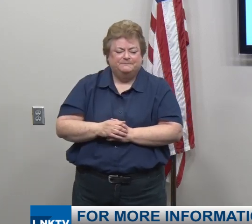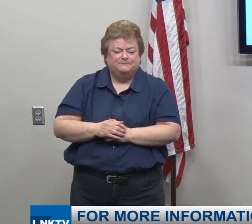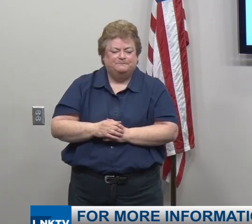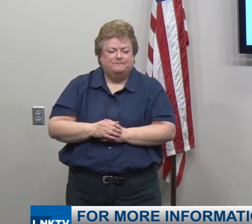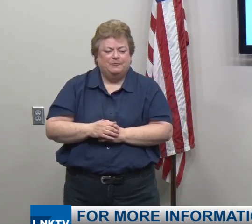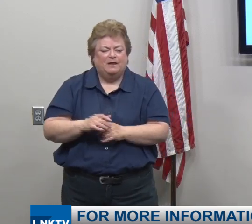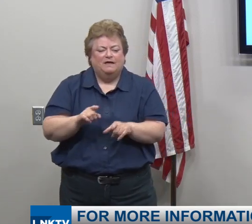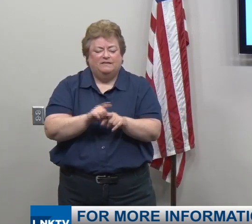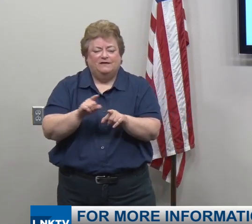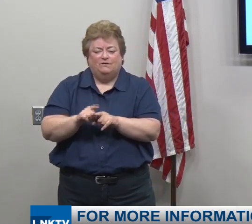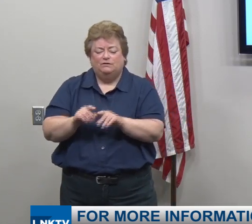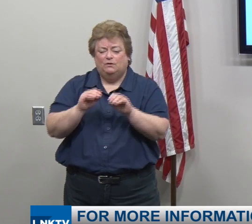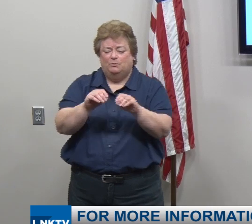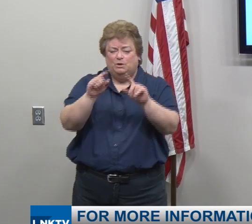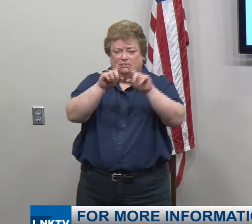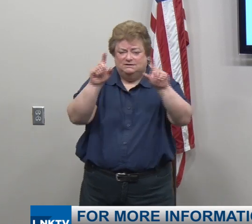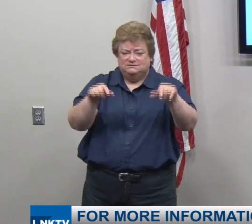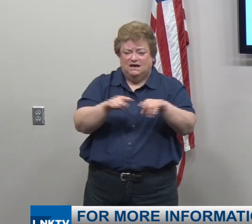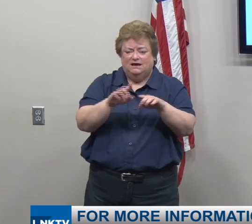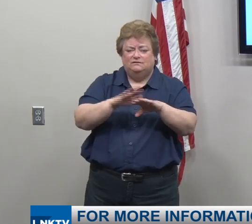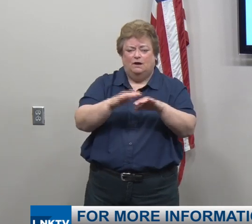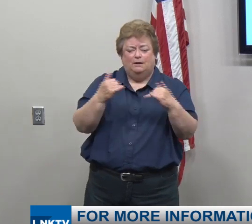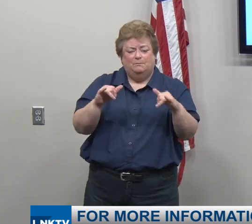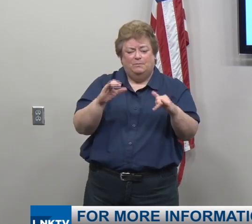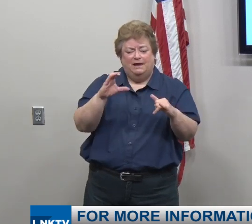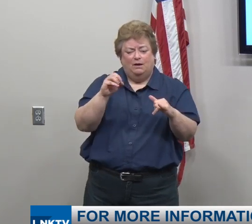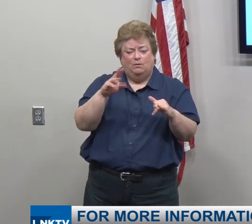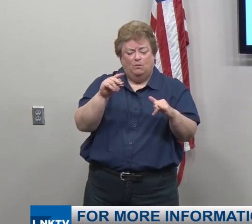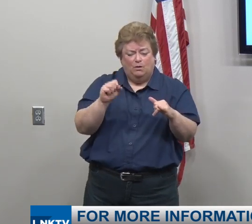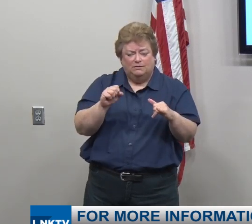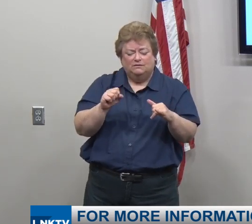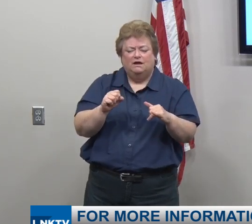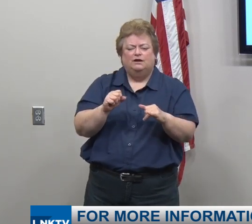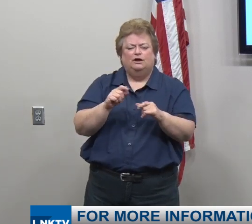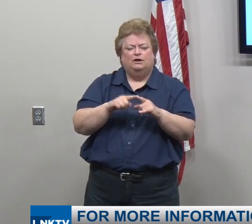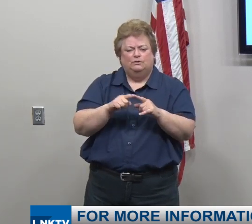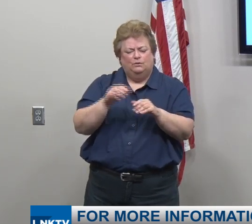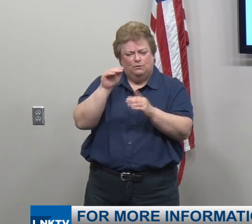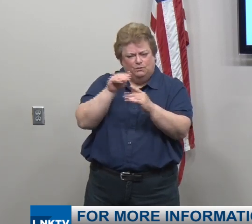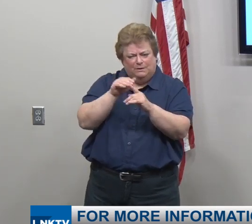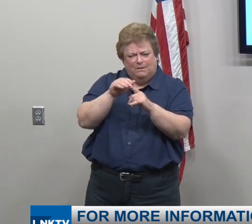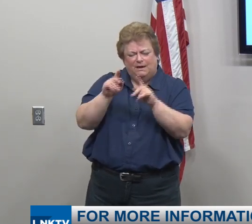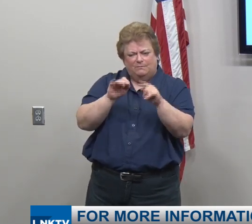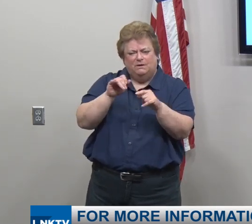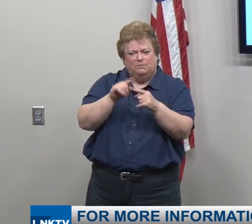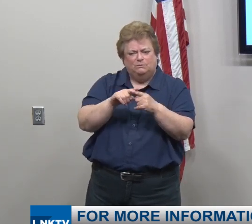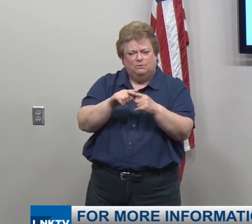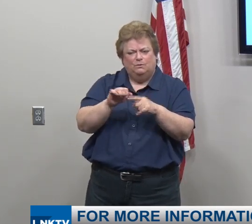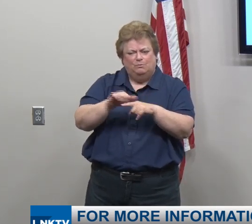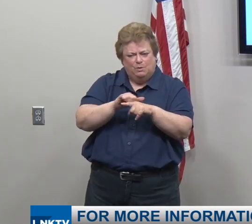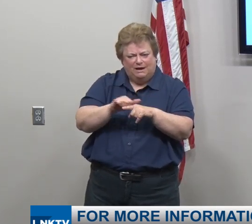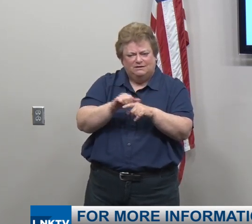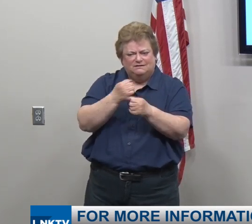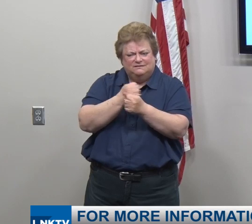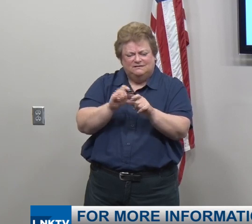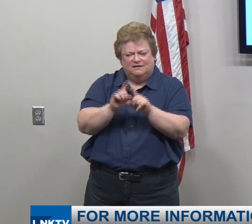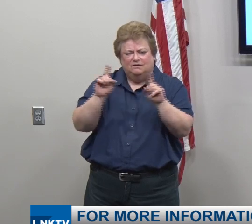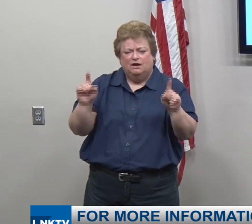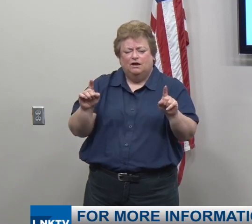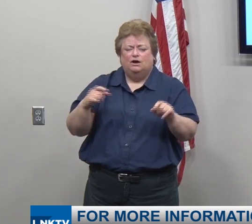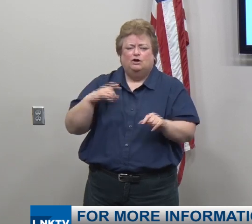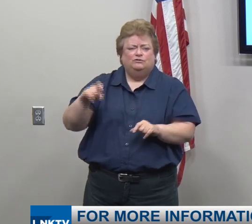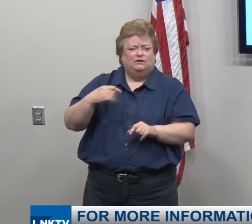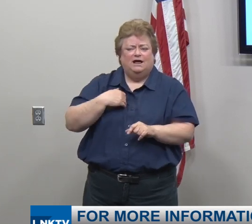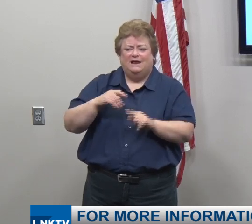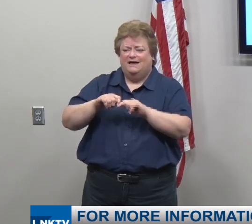on play courts, reminding people to practice safe physical distancing. And for the same reason, we should not be playing team sports in our